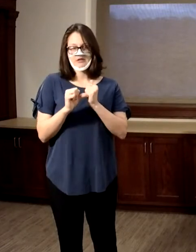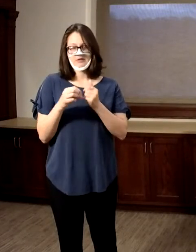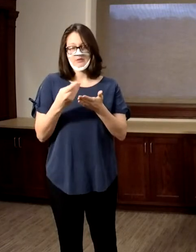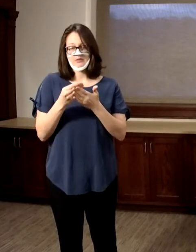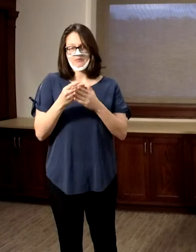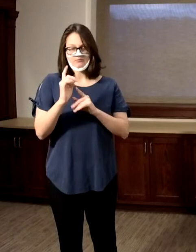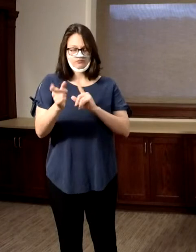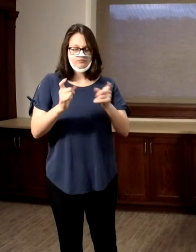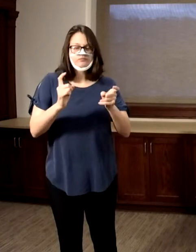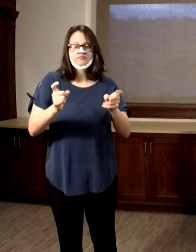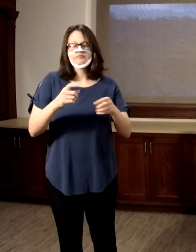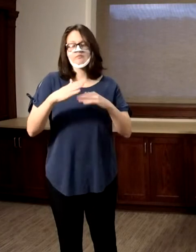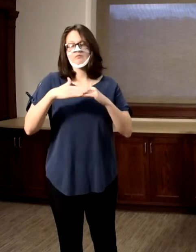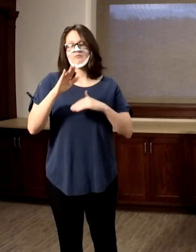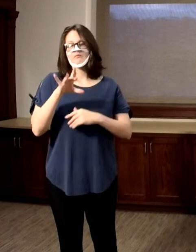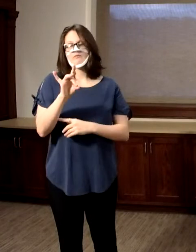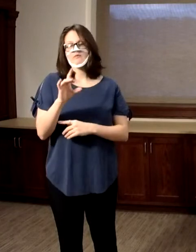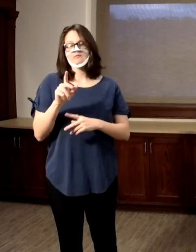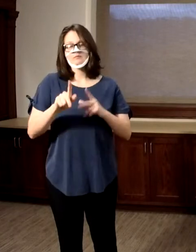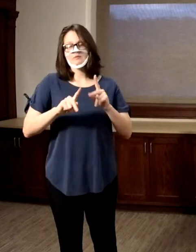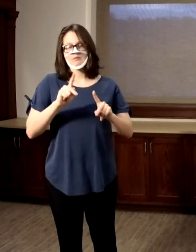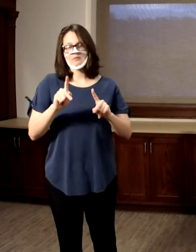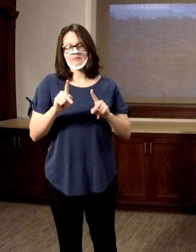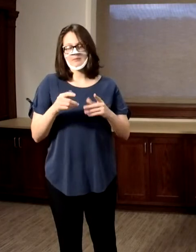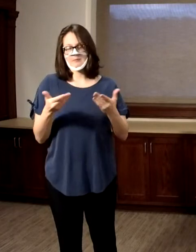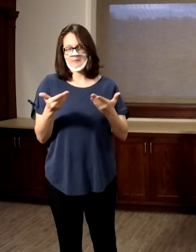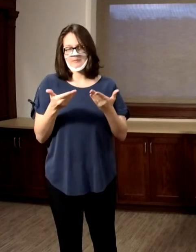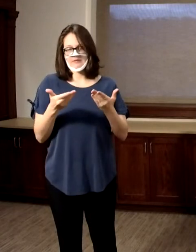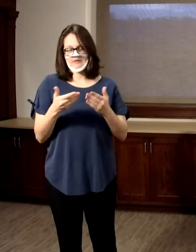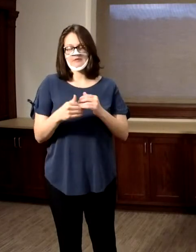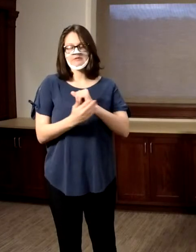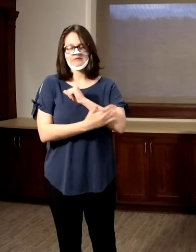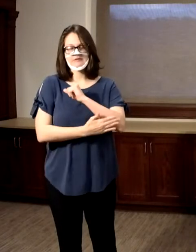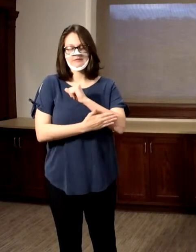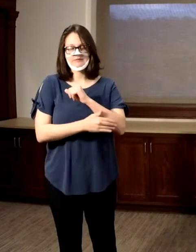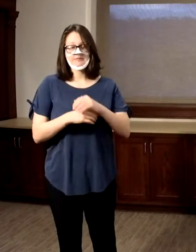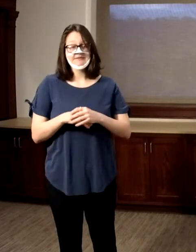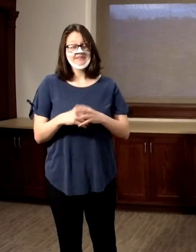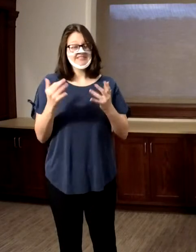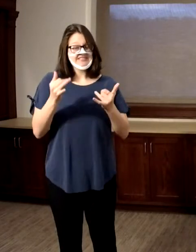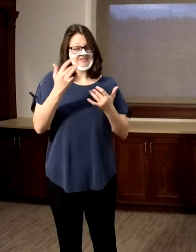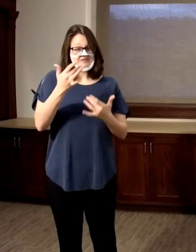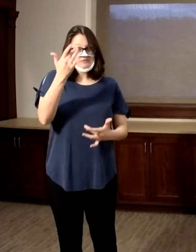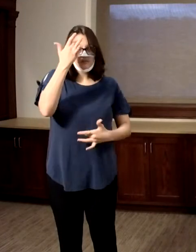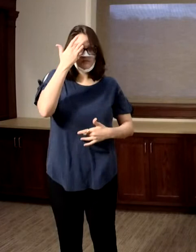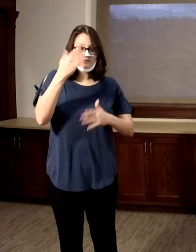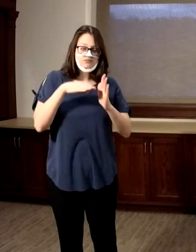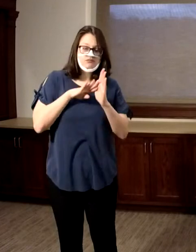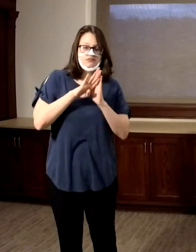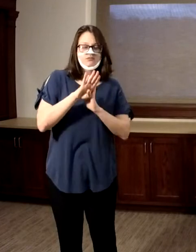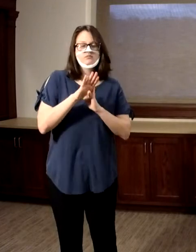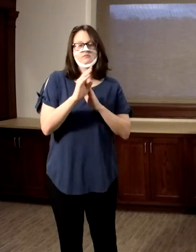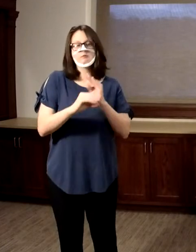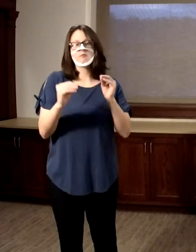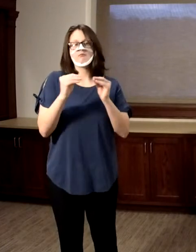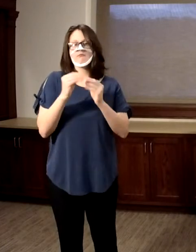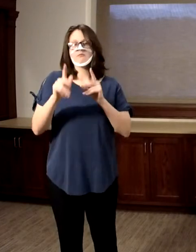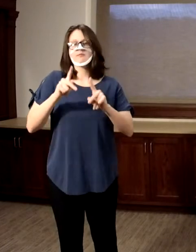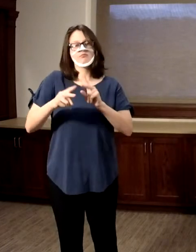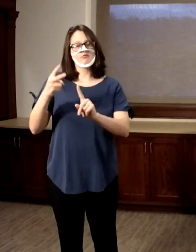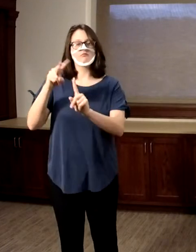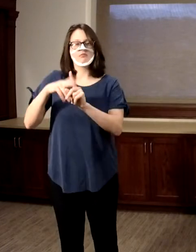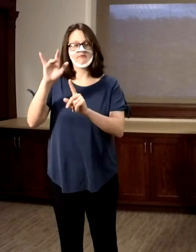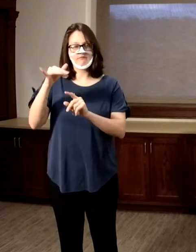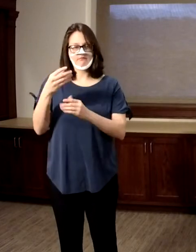community. As the pandemic continues, there's an increase in the number of applicants as well as an increase in the amounts requested. Our